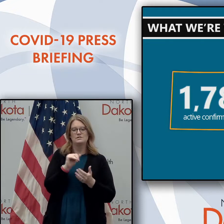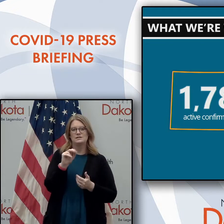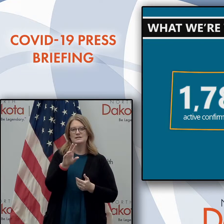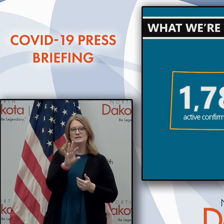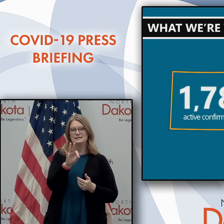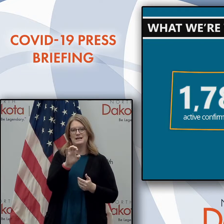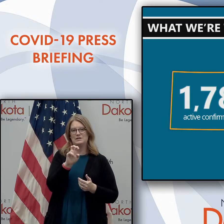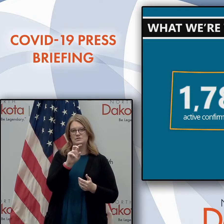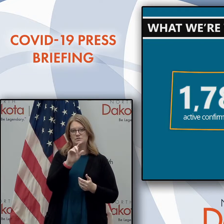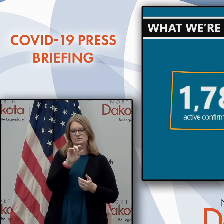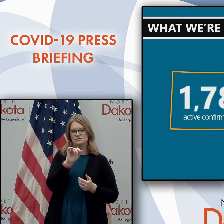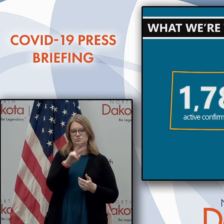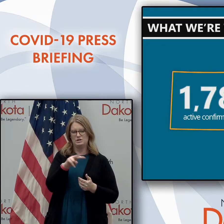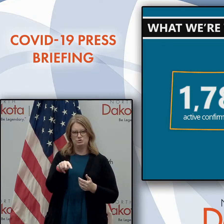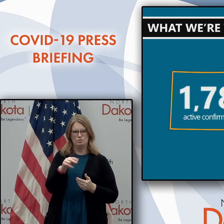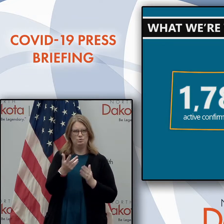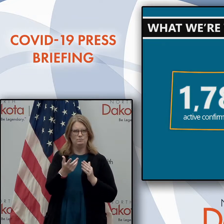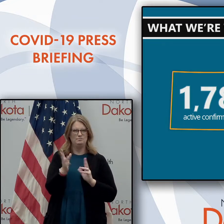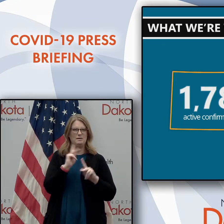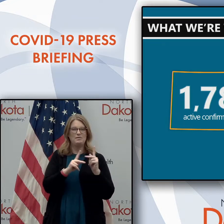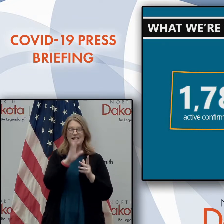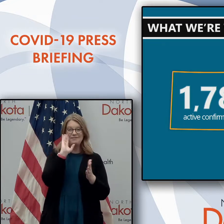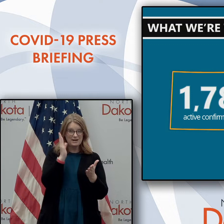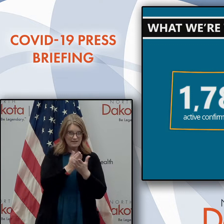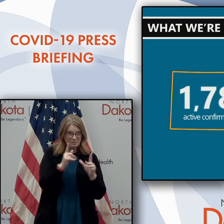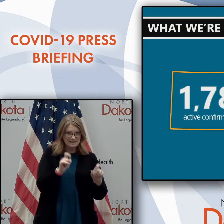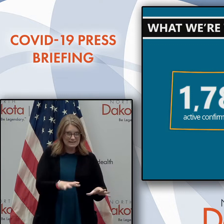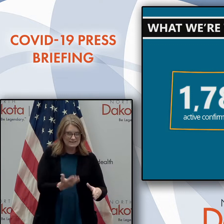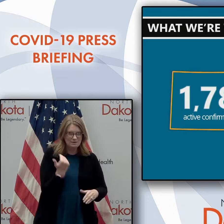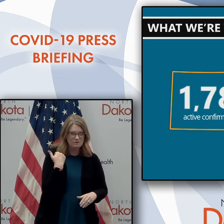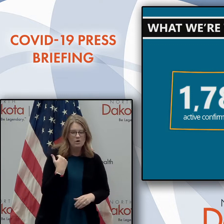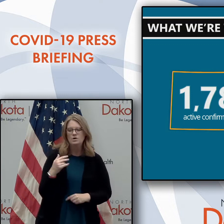12,592 new North Dakotans, individuals, and